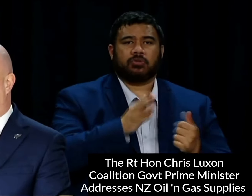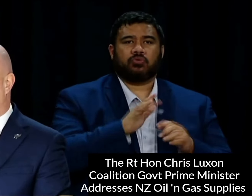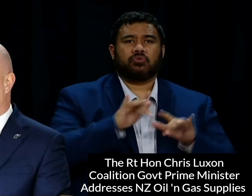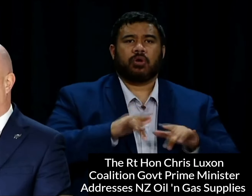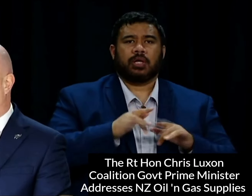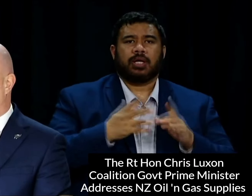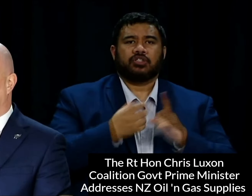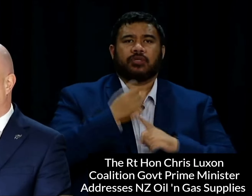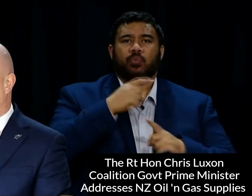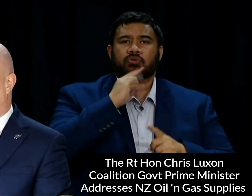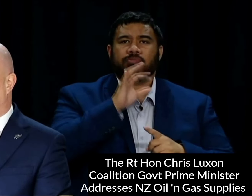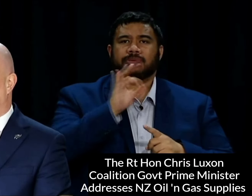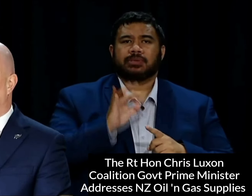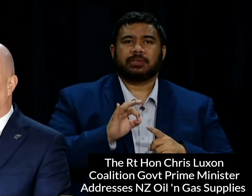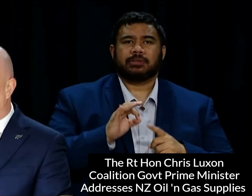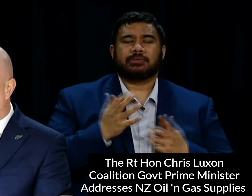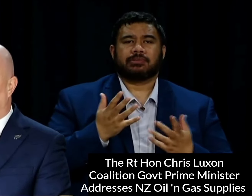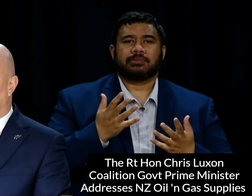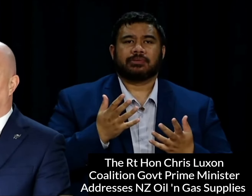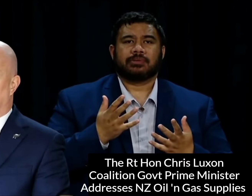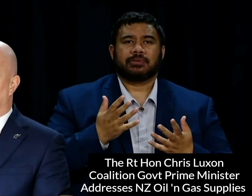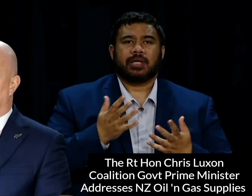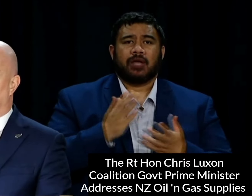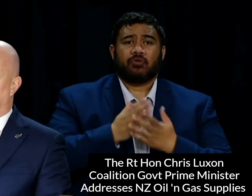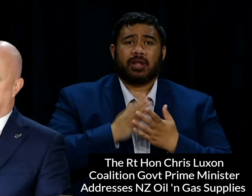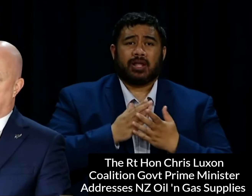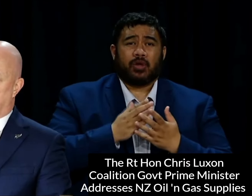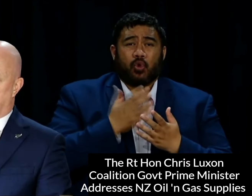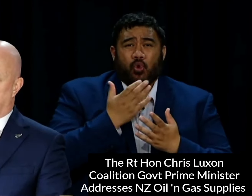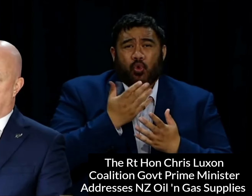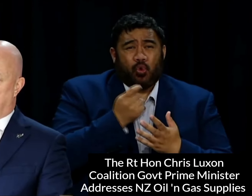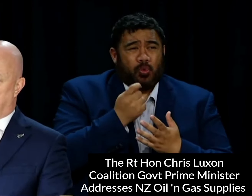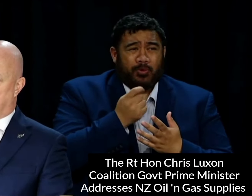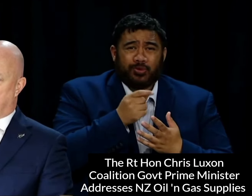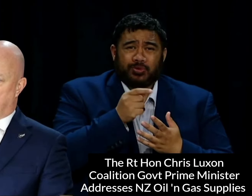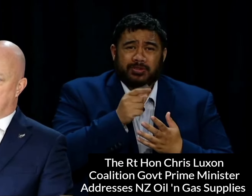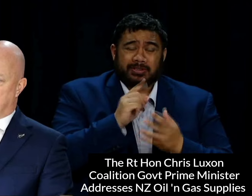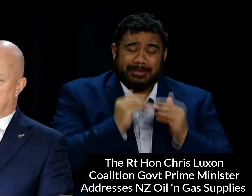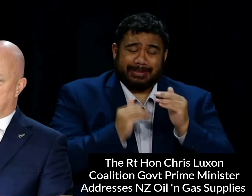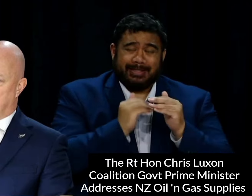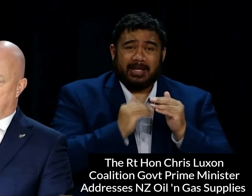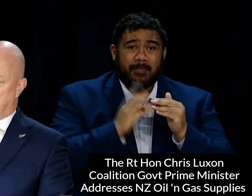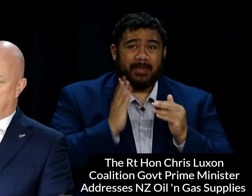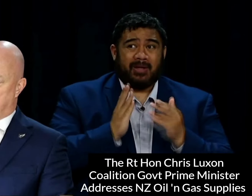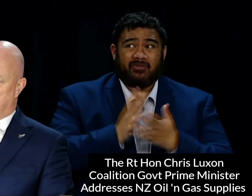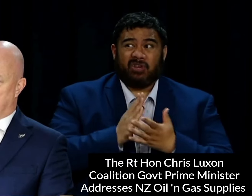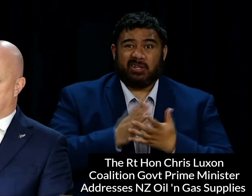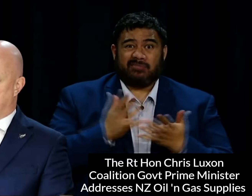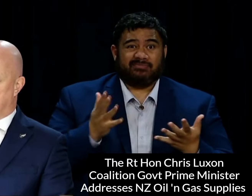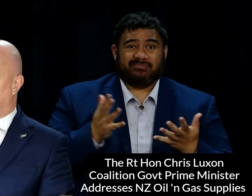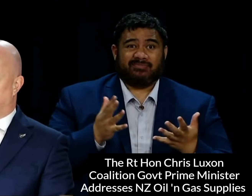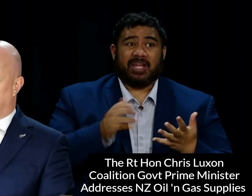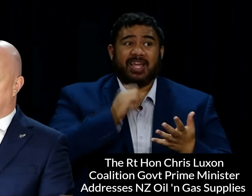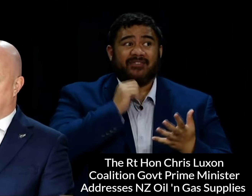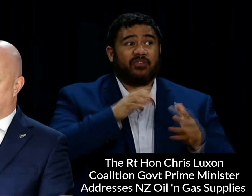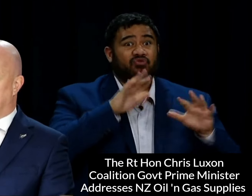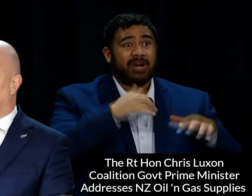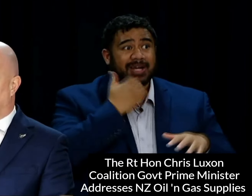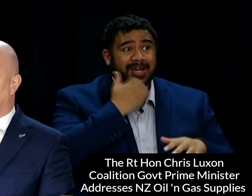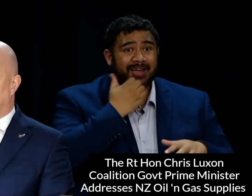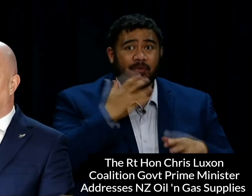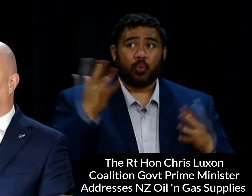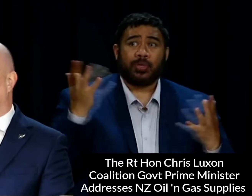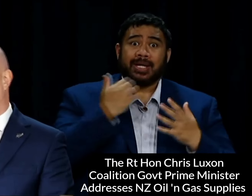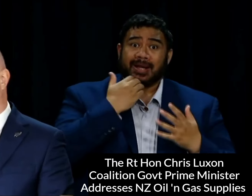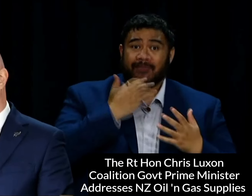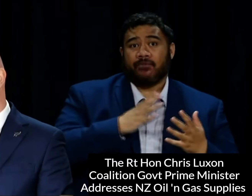And that last 5%, that is incredibly difficult to do when you're relying on natural resources, with whether it's rained enough or whether it's been windy enough